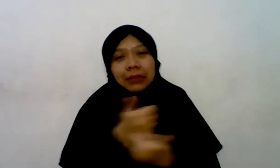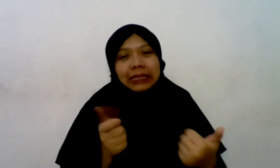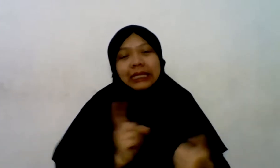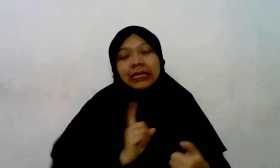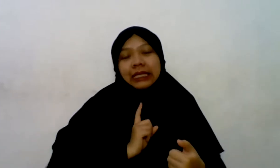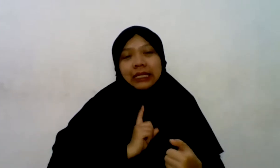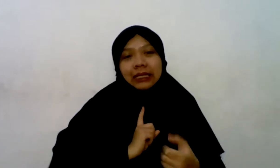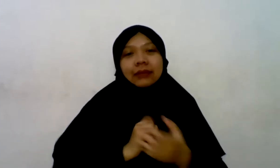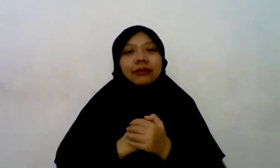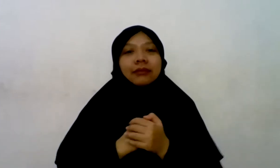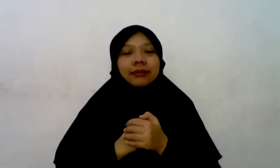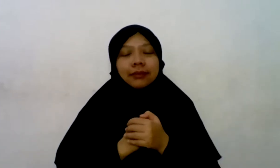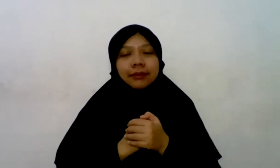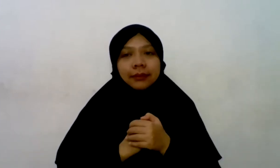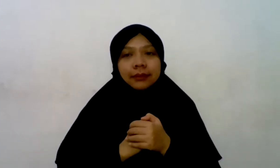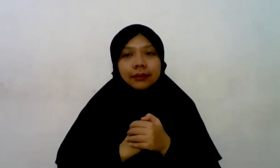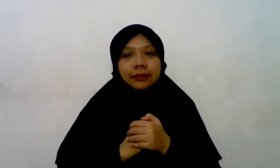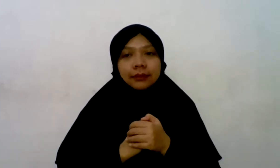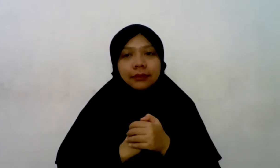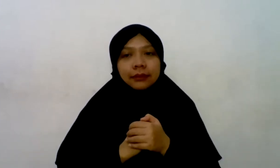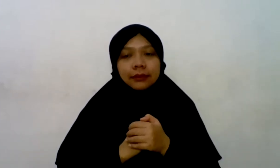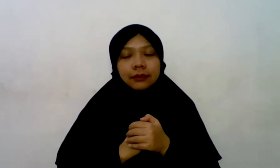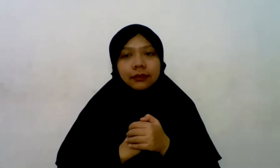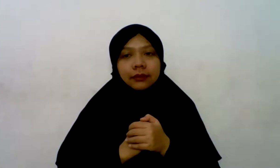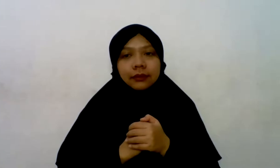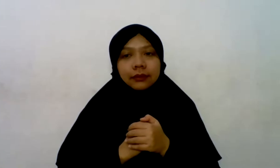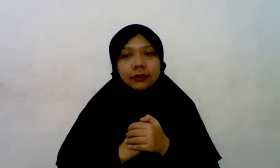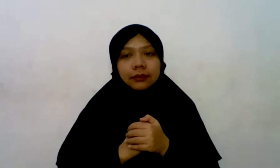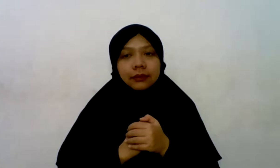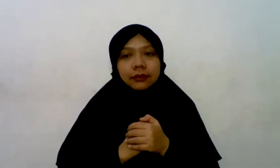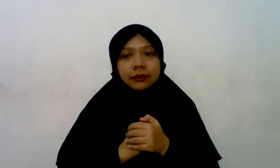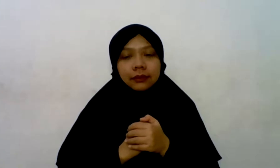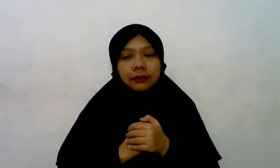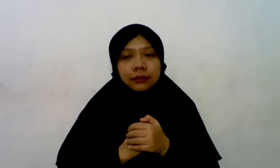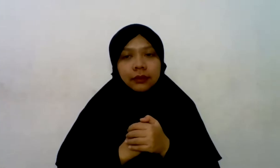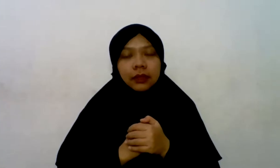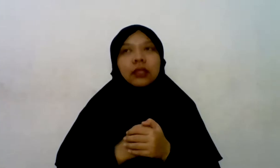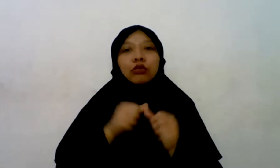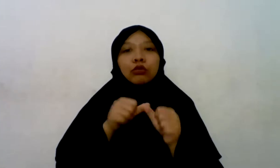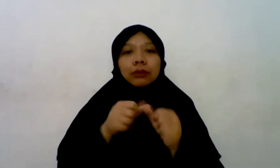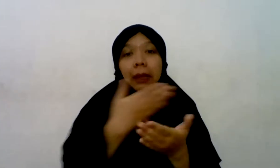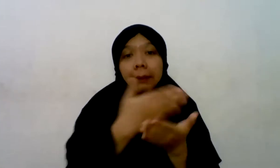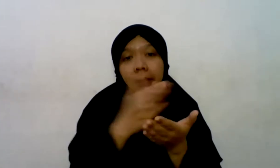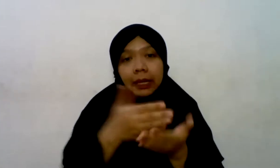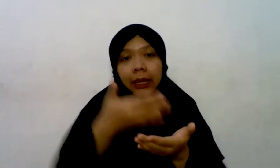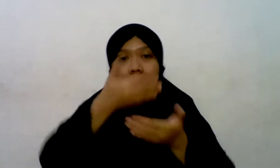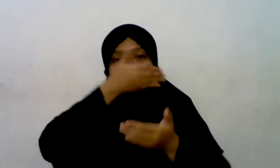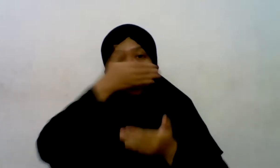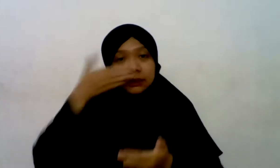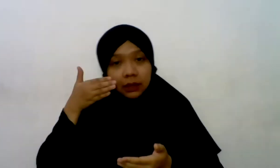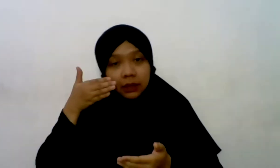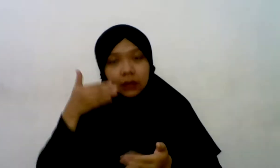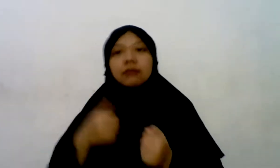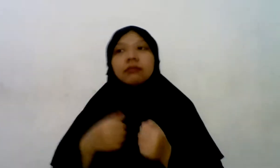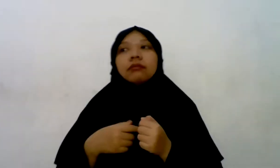up a lot and then rinse them off, the importance of wearing masks, the importance of social